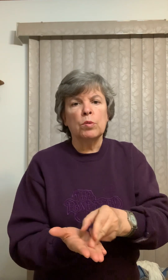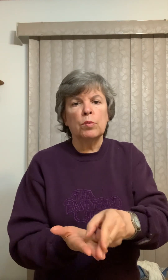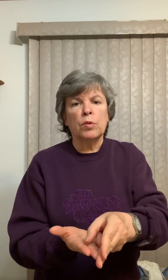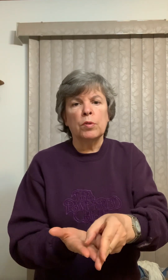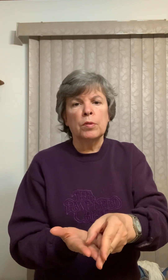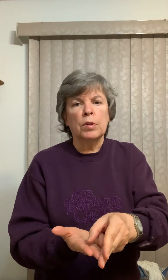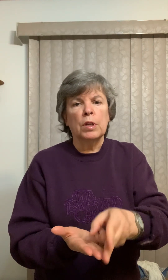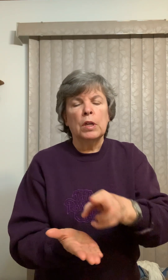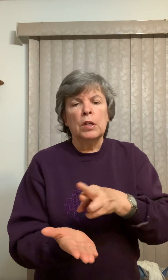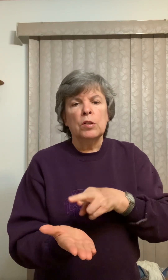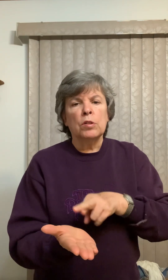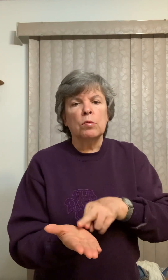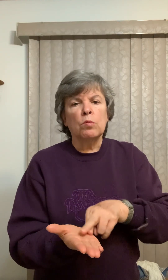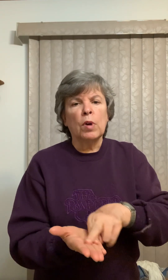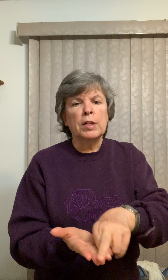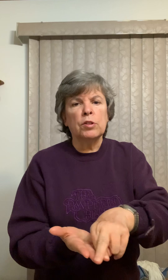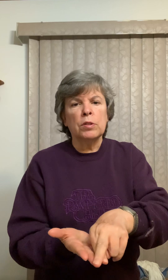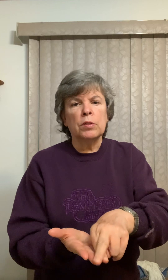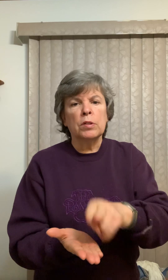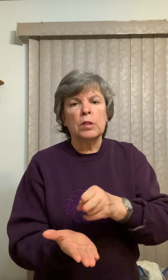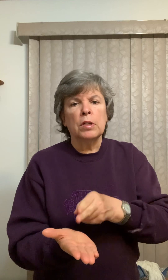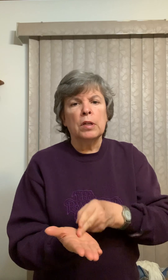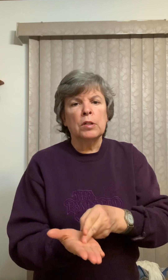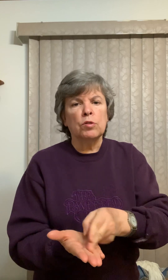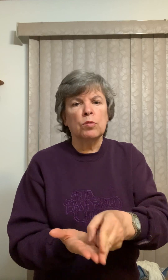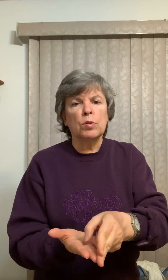truth. So righteous and truth,